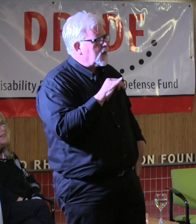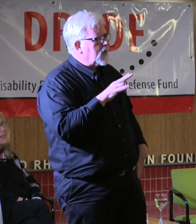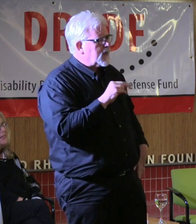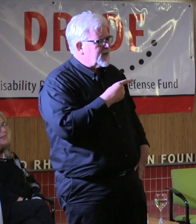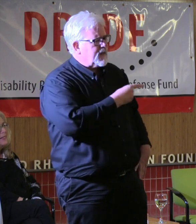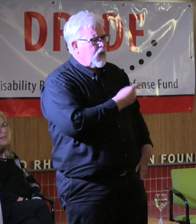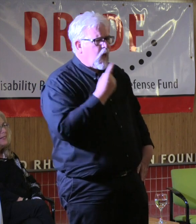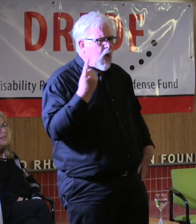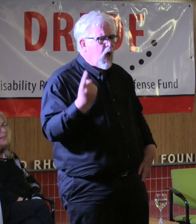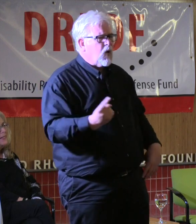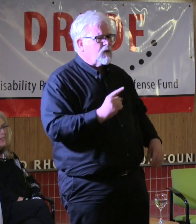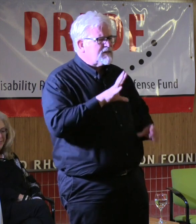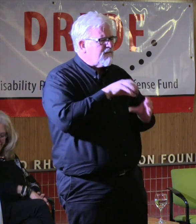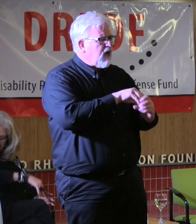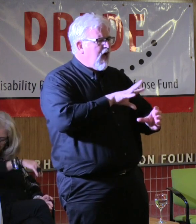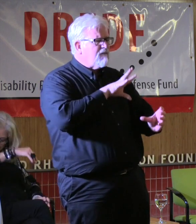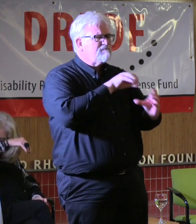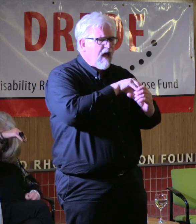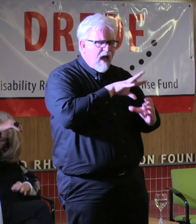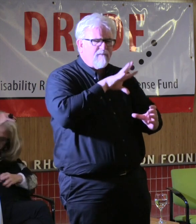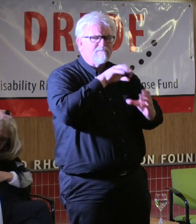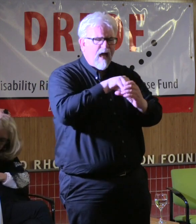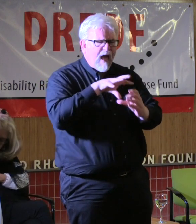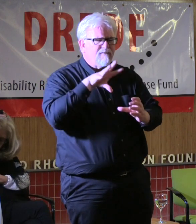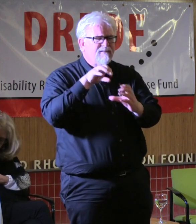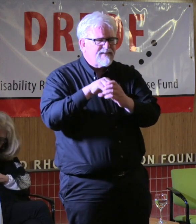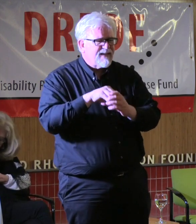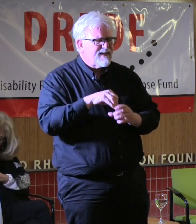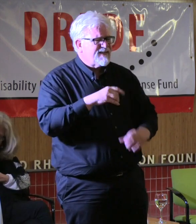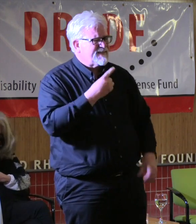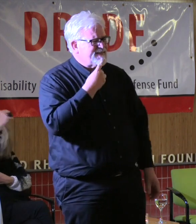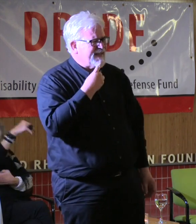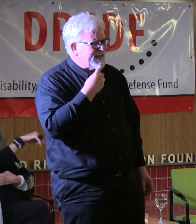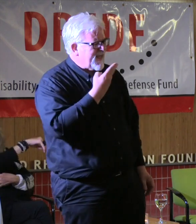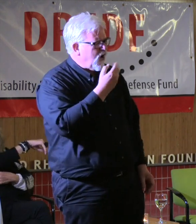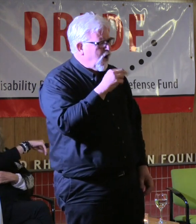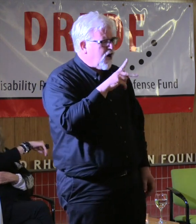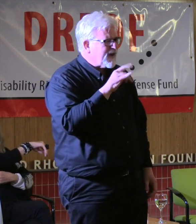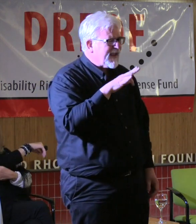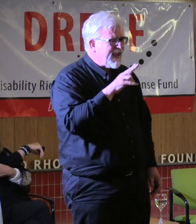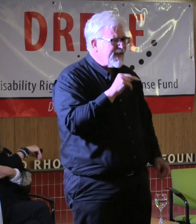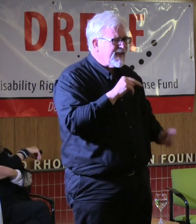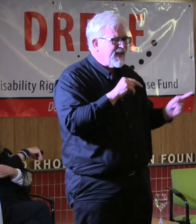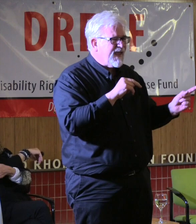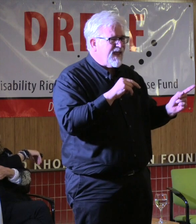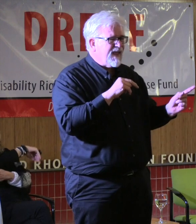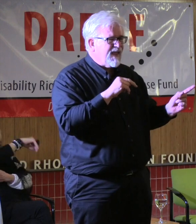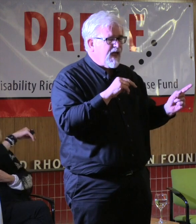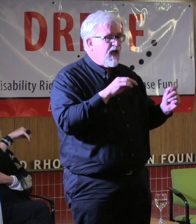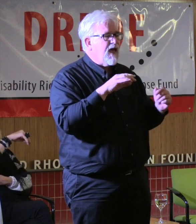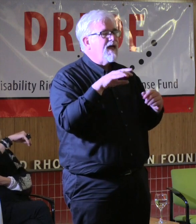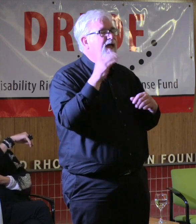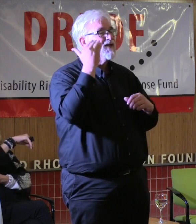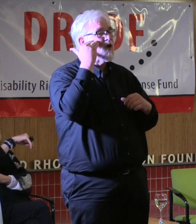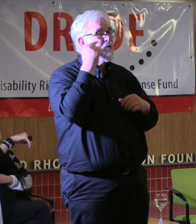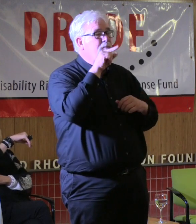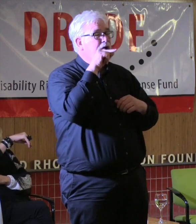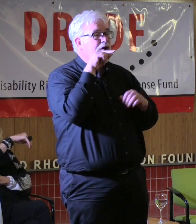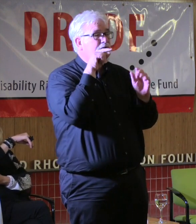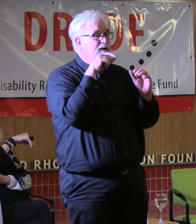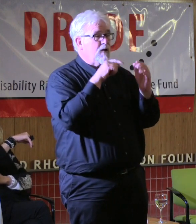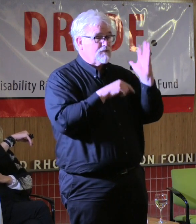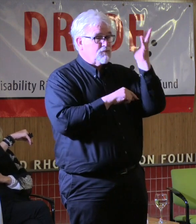Harkin's always in there on this, on this, on this. He said, Harkin could give a woodpecker a headache.